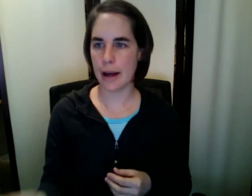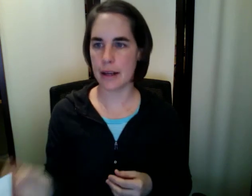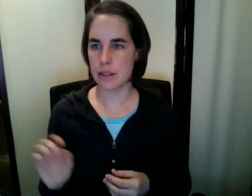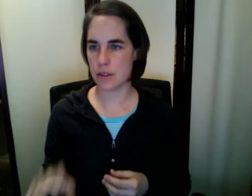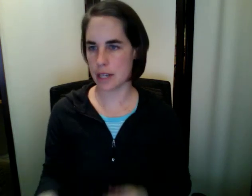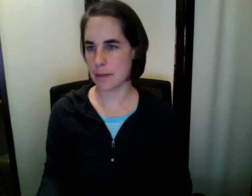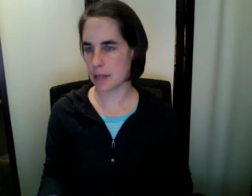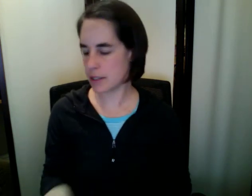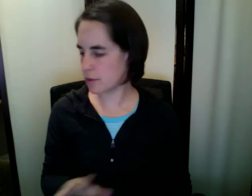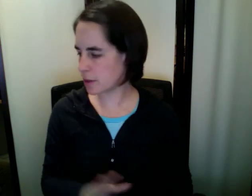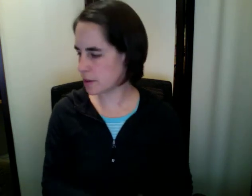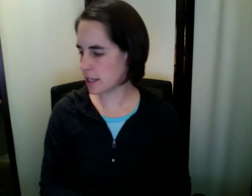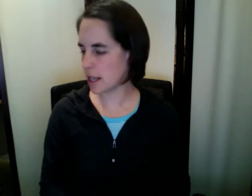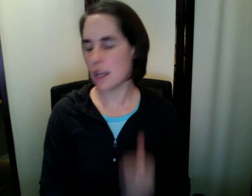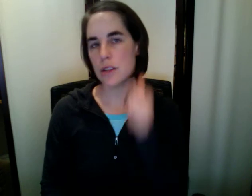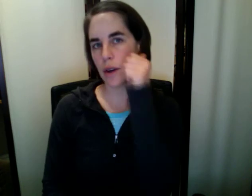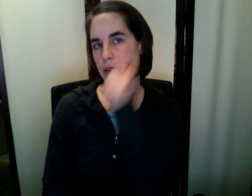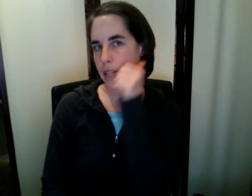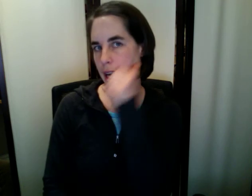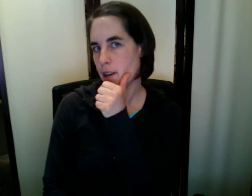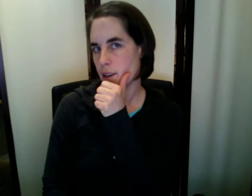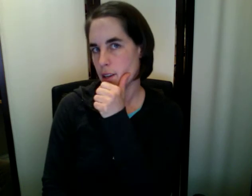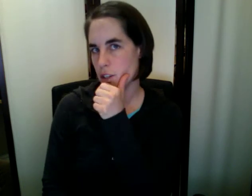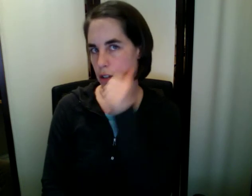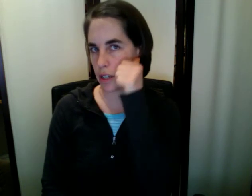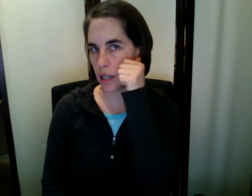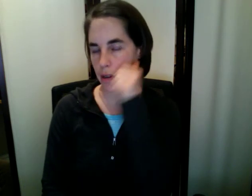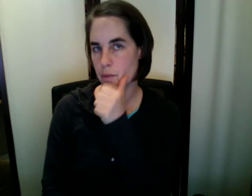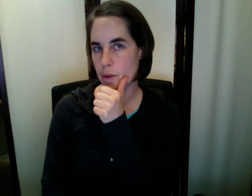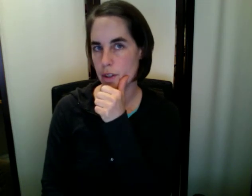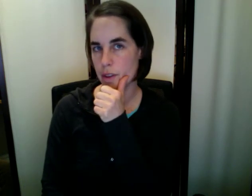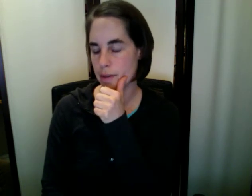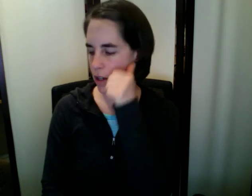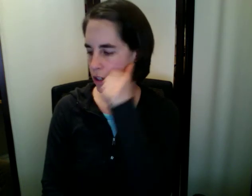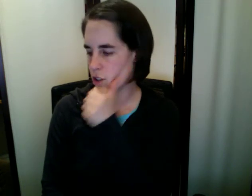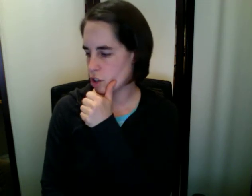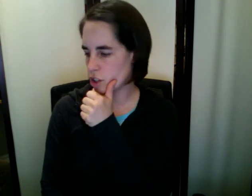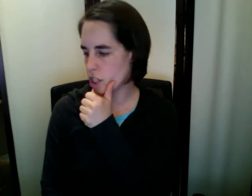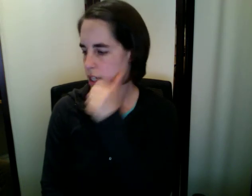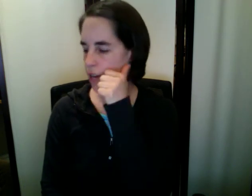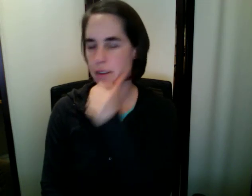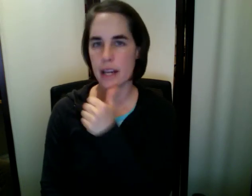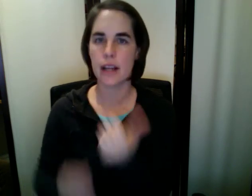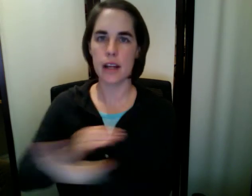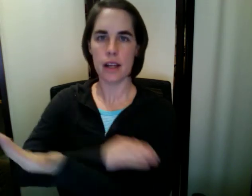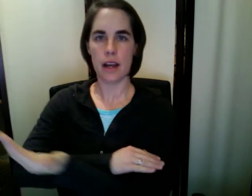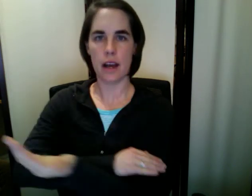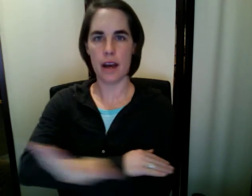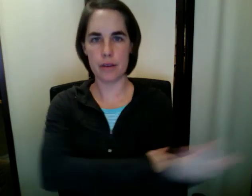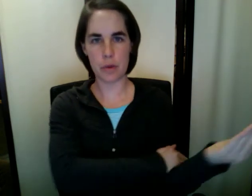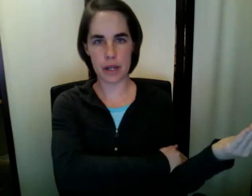So the time signs frequency. So every day. Just pull your thumb down on your chin every day. Every morning.